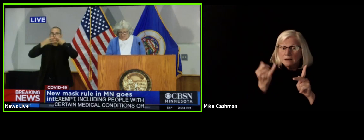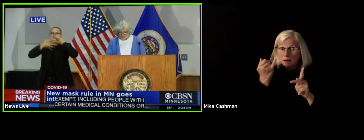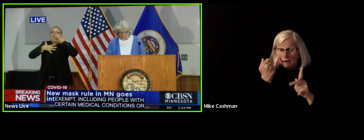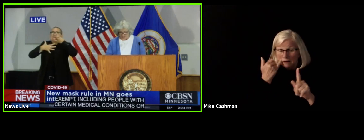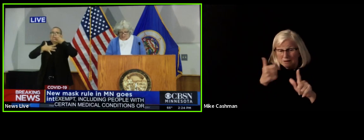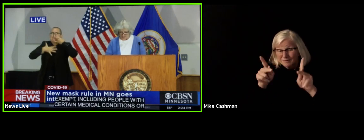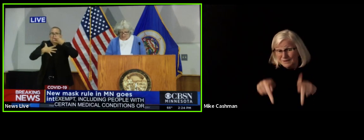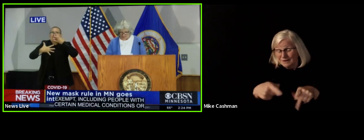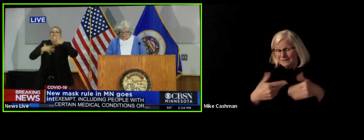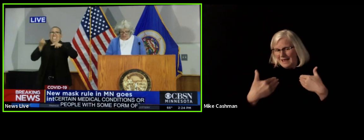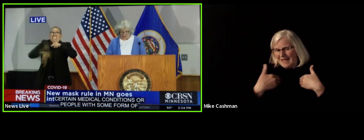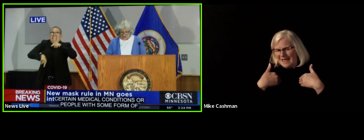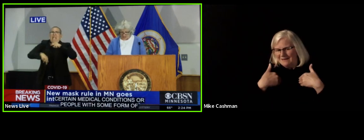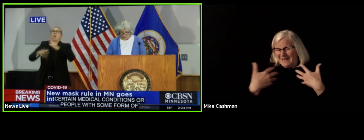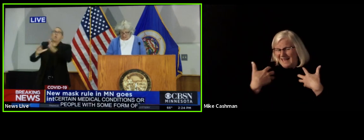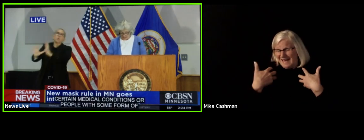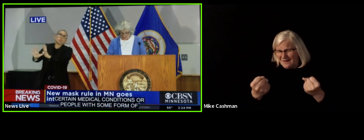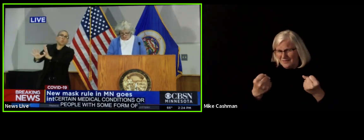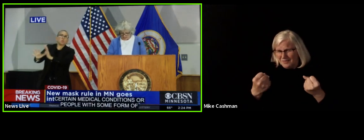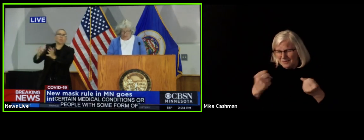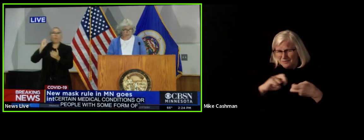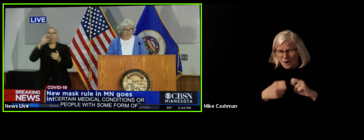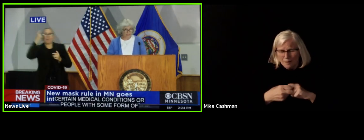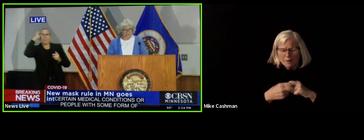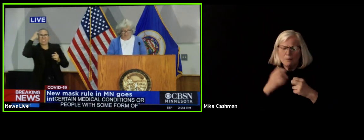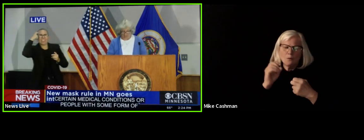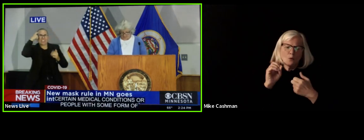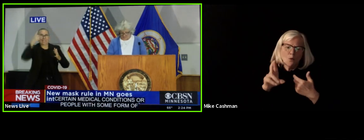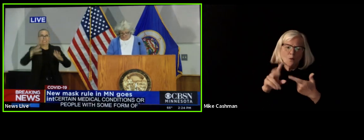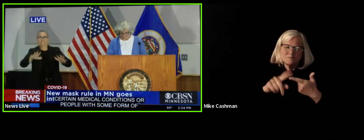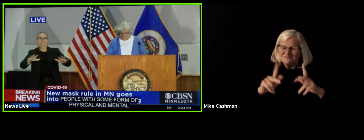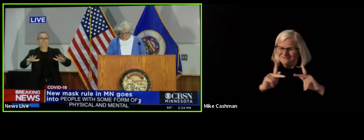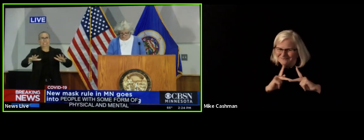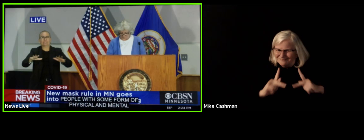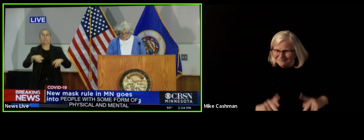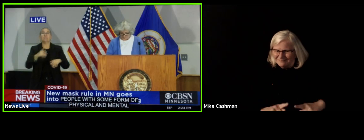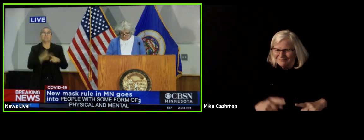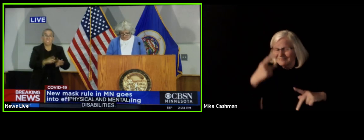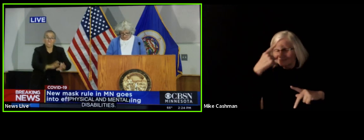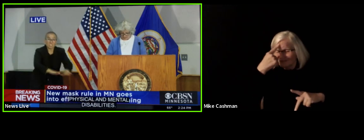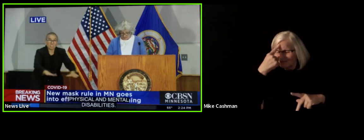of physical and mental disabilities, as well as children under 5.